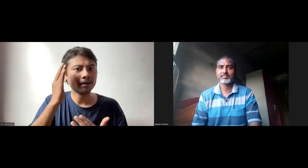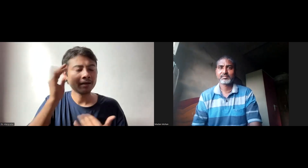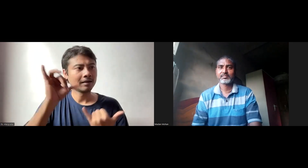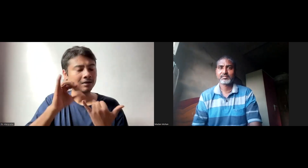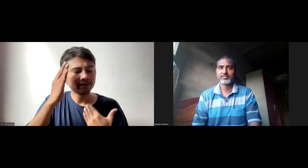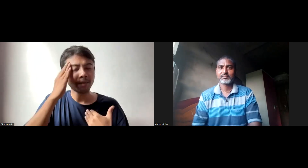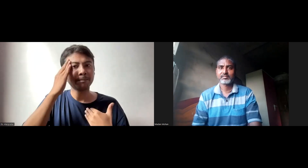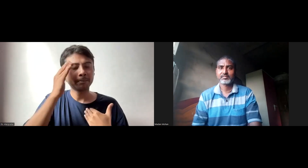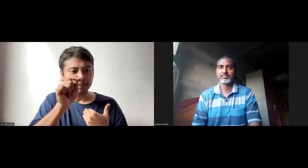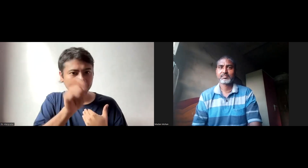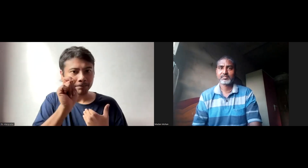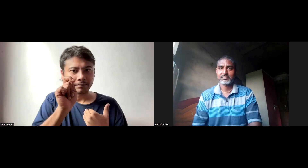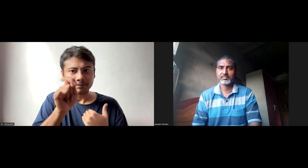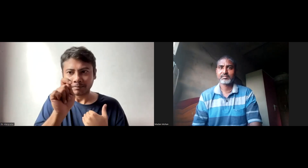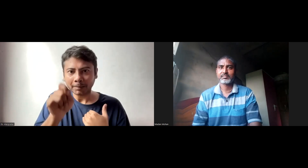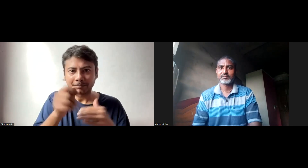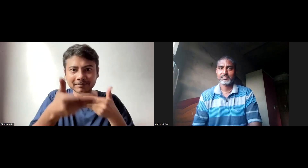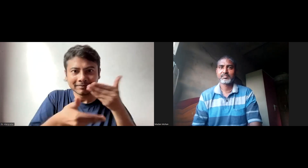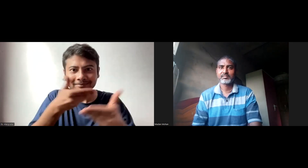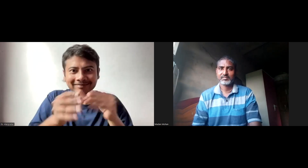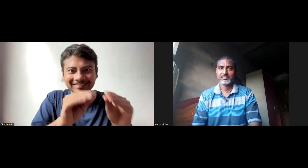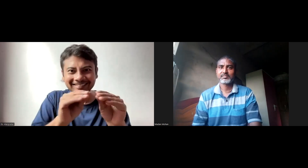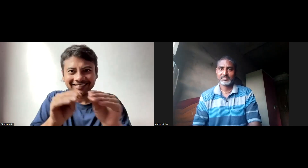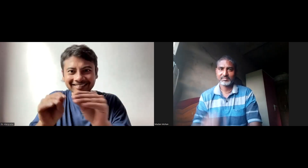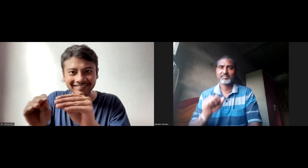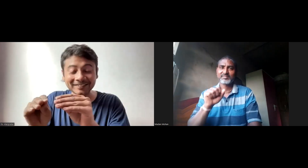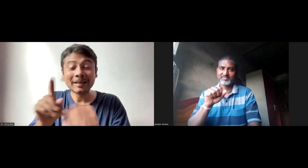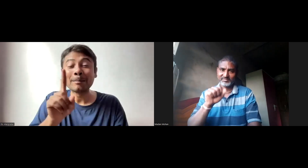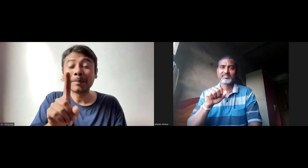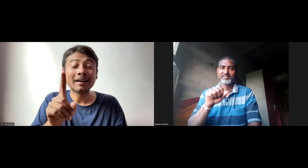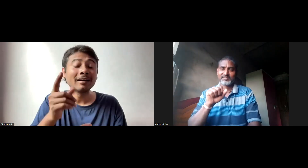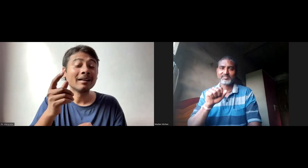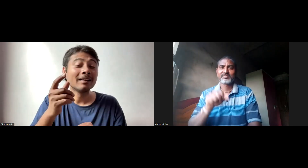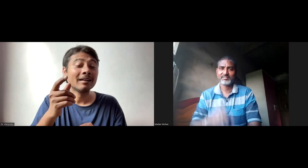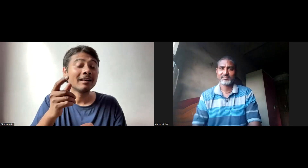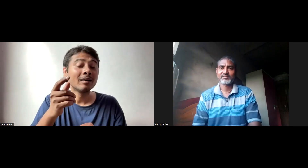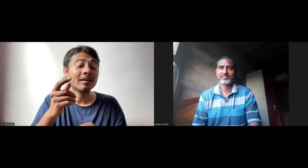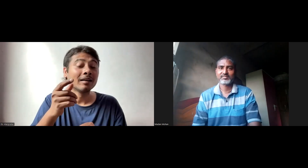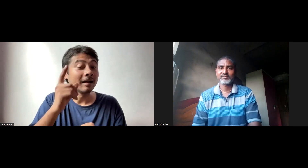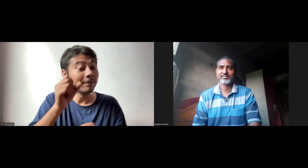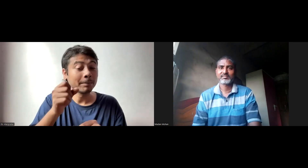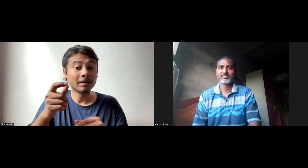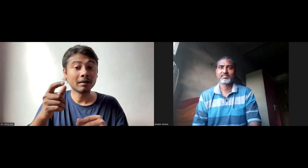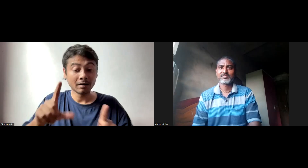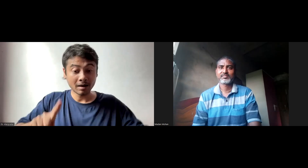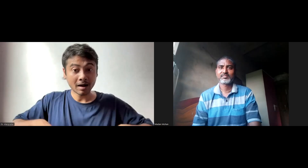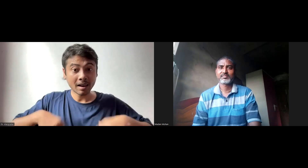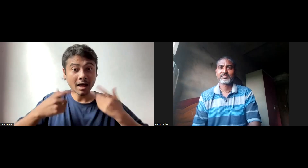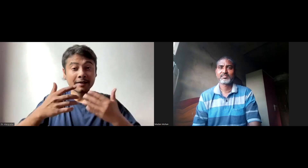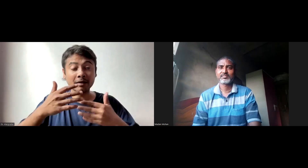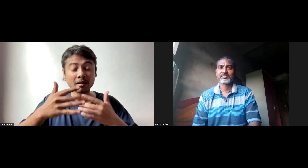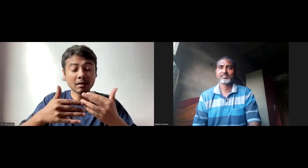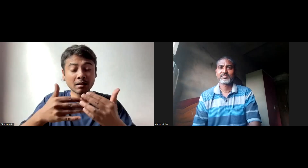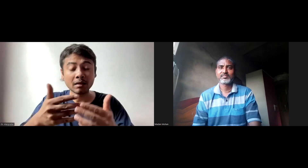all depends what your thoughts are at the time of death. So death is also very important. Whether we are thinking of Krishna at that time or not, that is